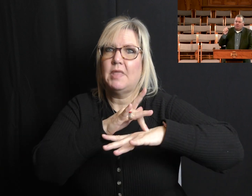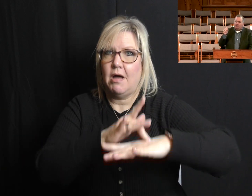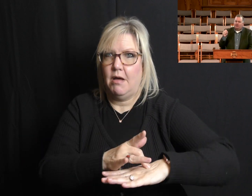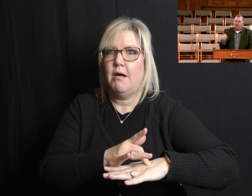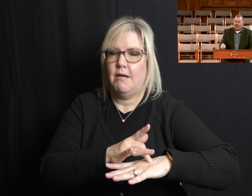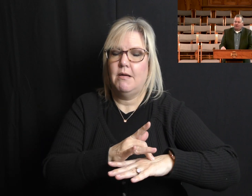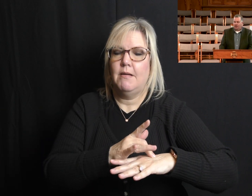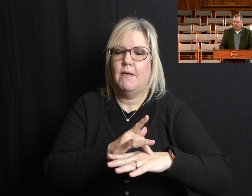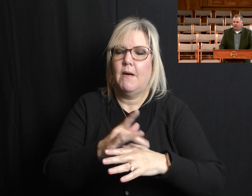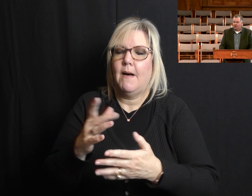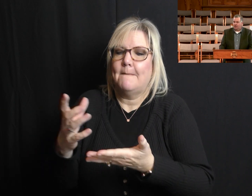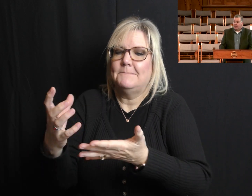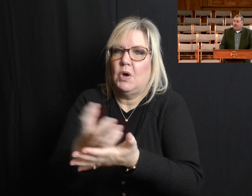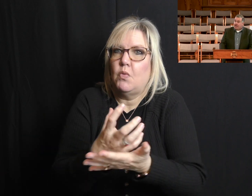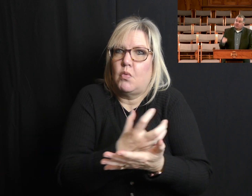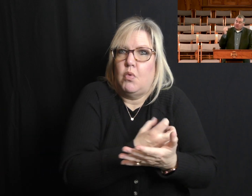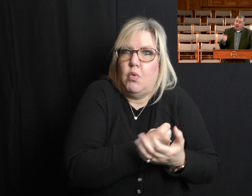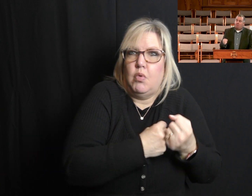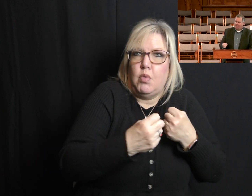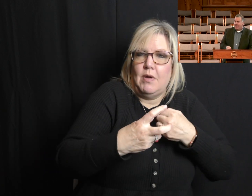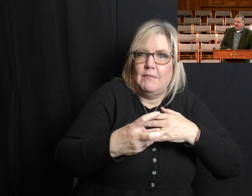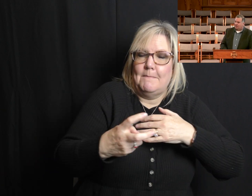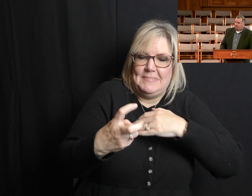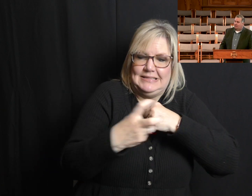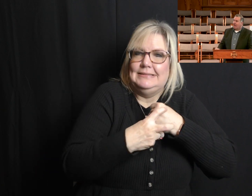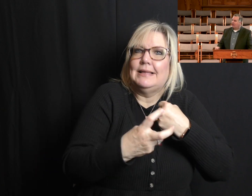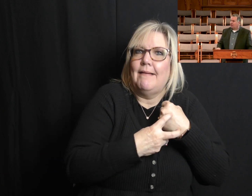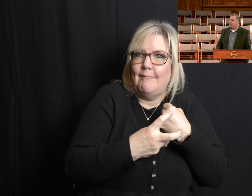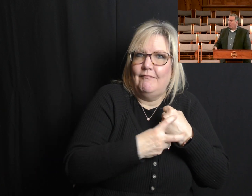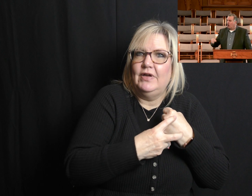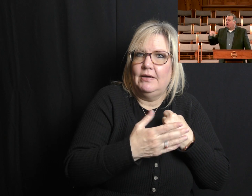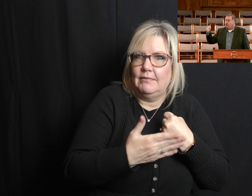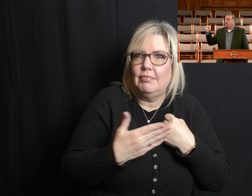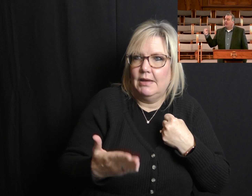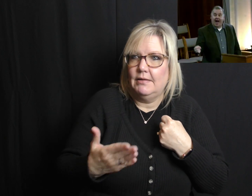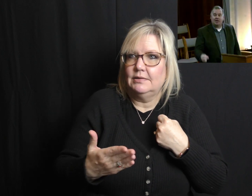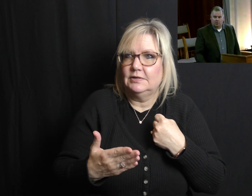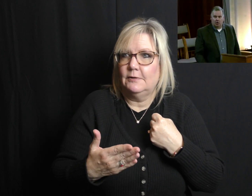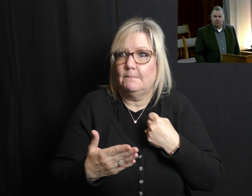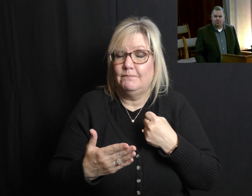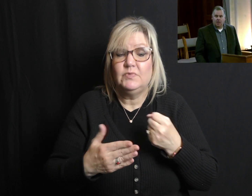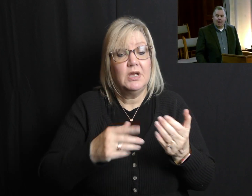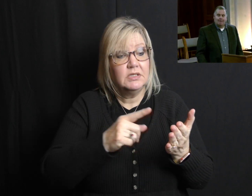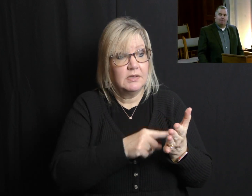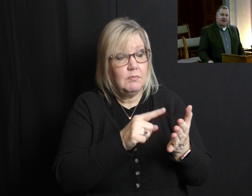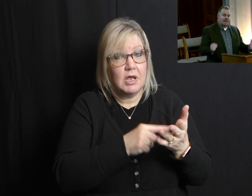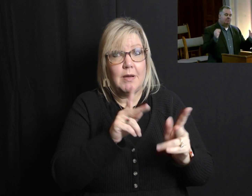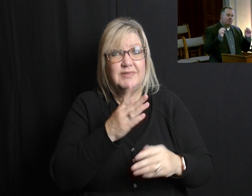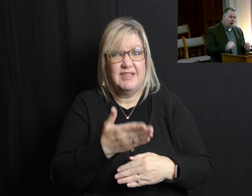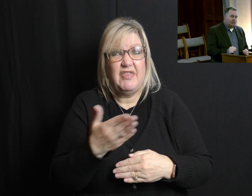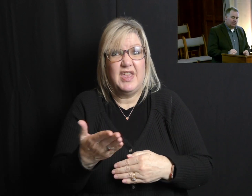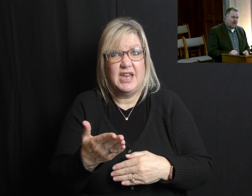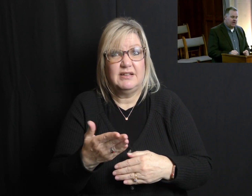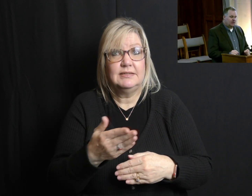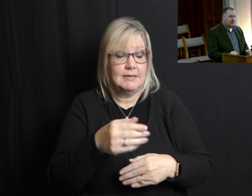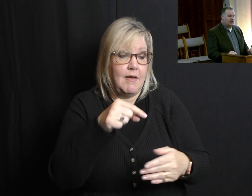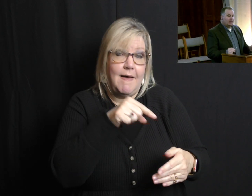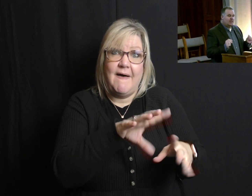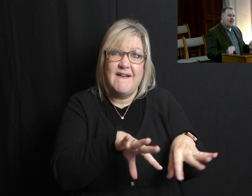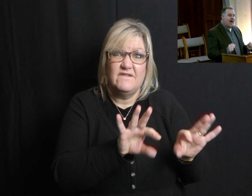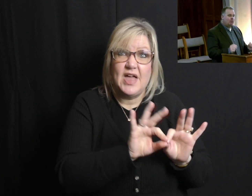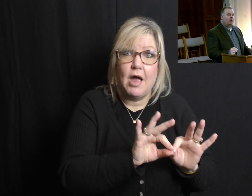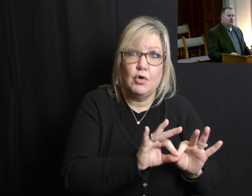hoarding possessions. In some cases, the possessions are valuable. But in most